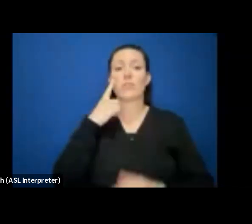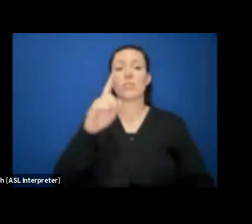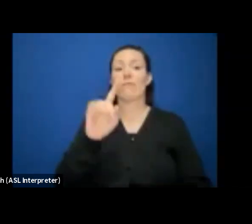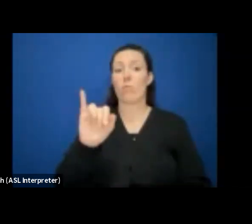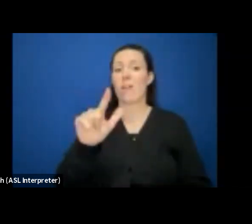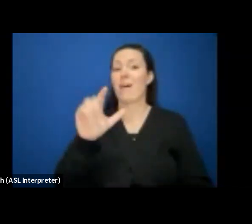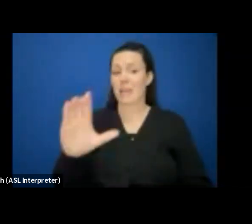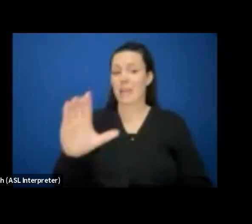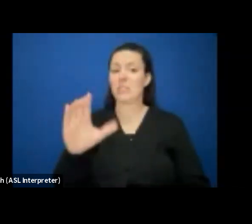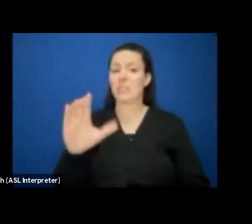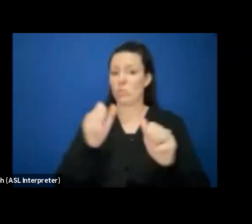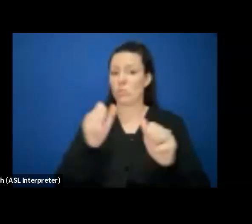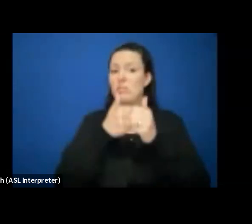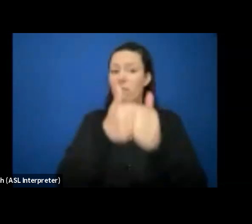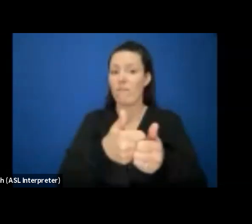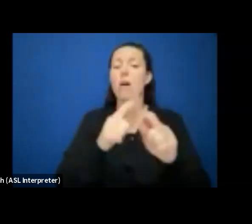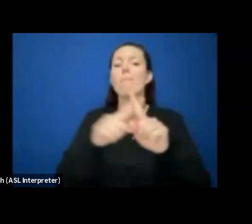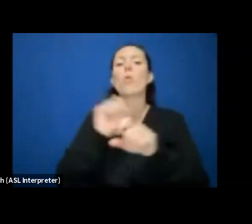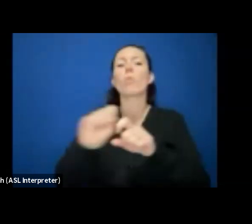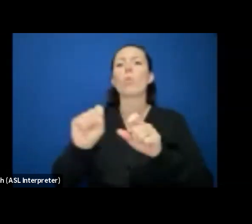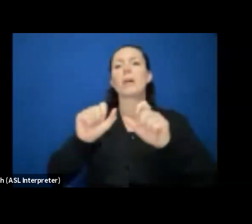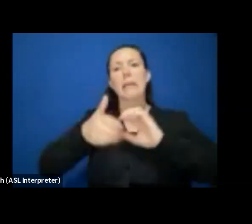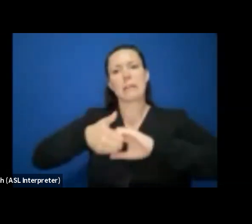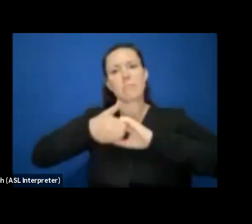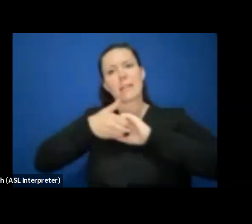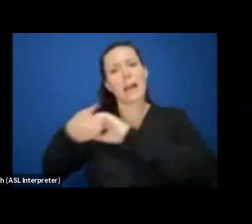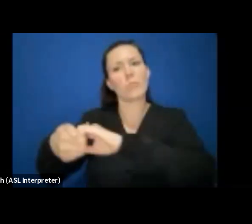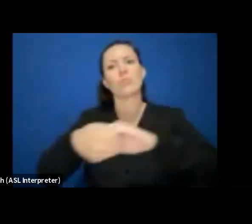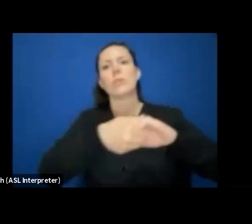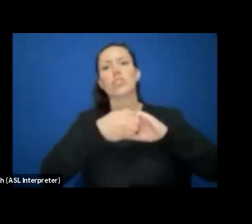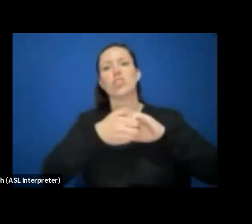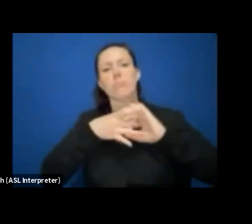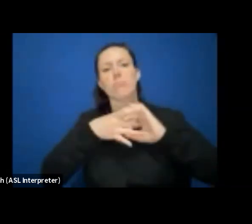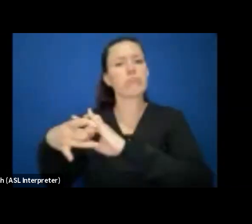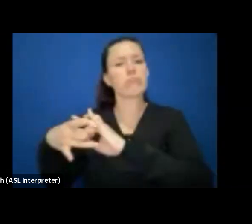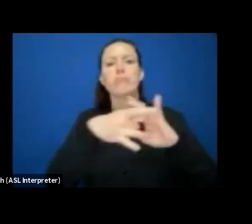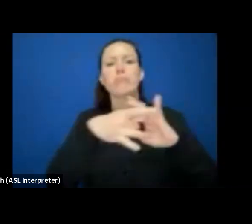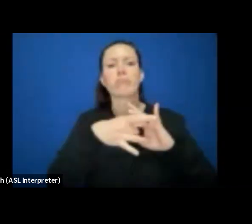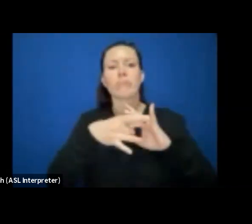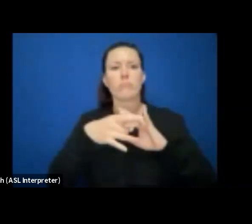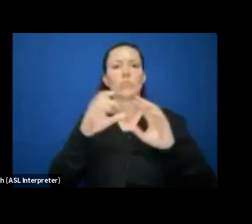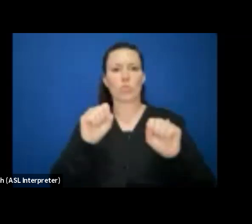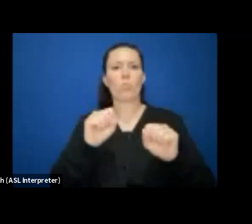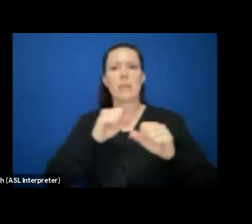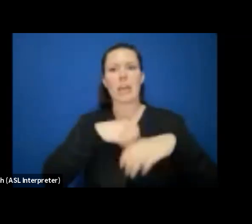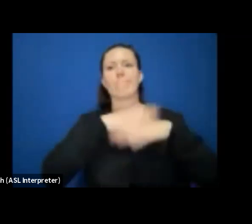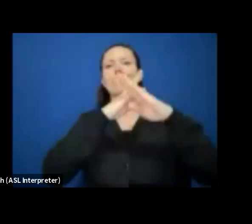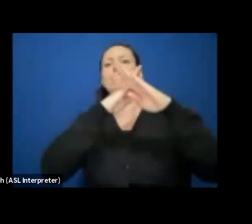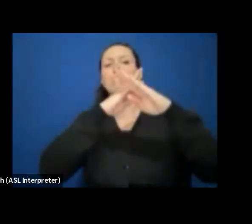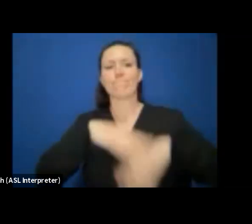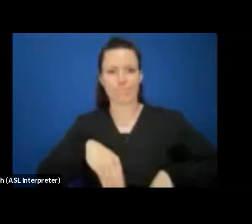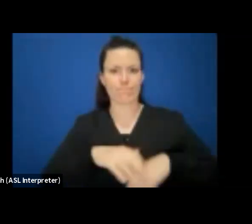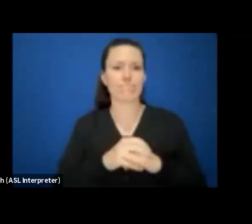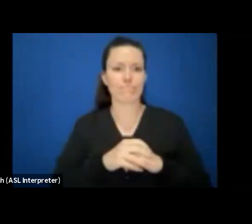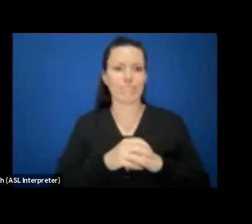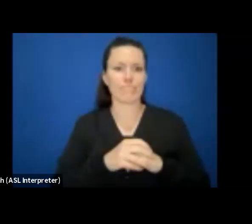thing is working in collaboration, working in partnerships so that we can overcome all those barriers. As part of the